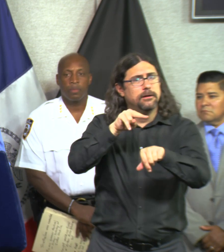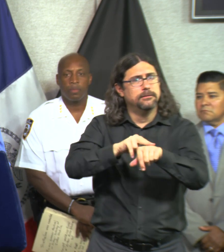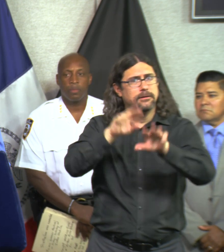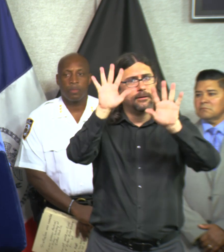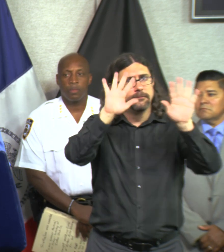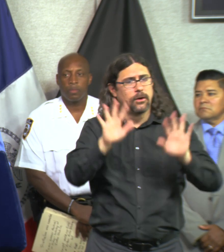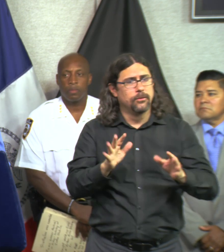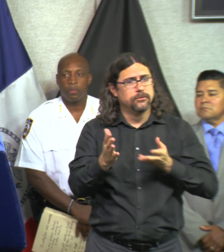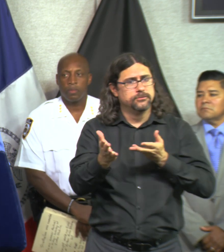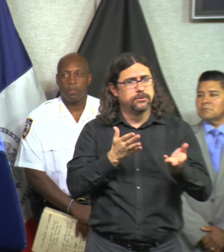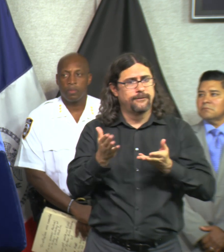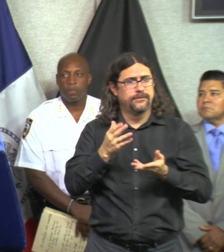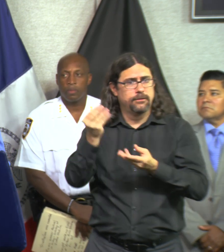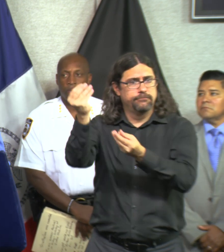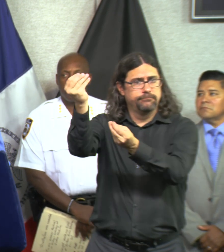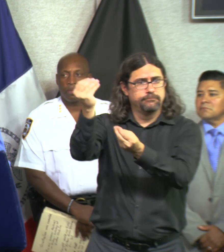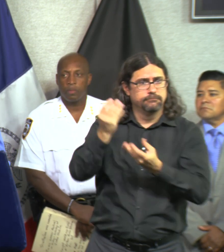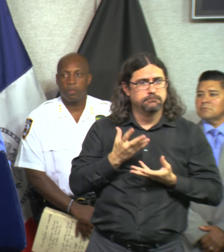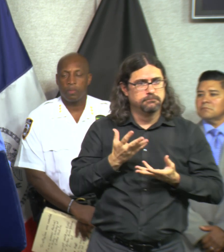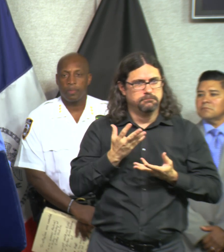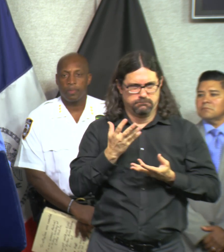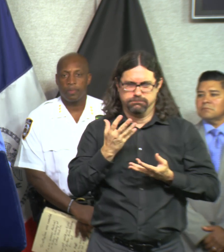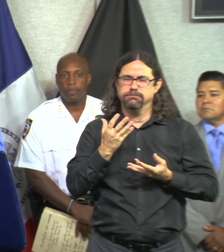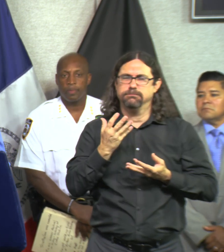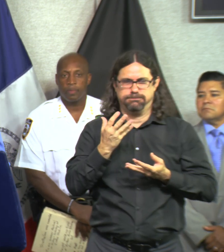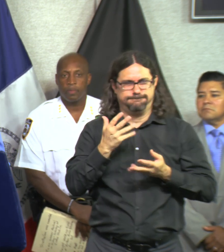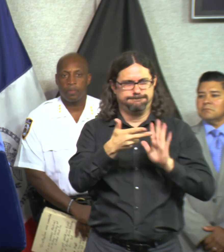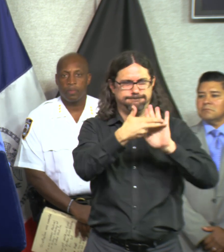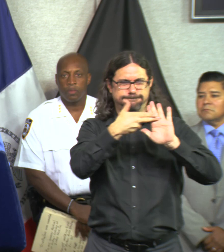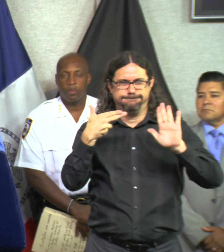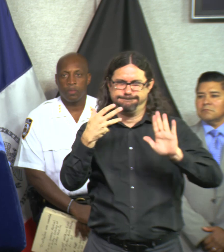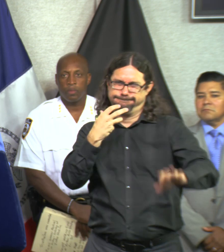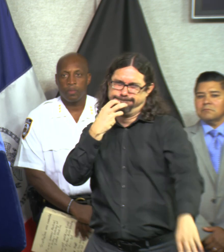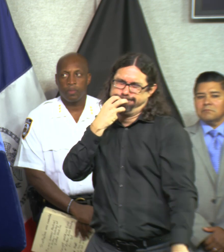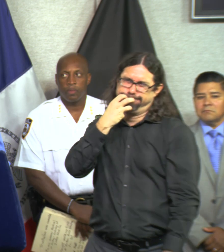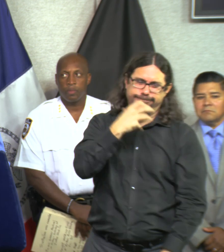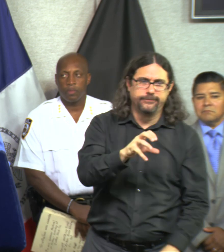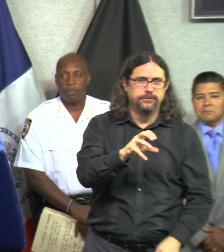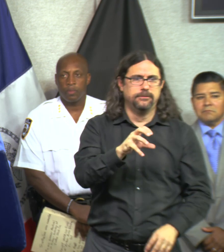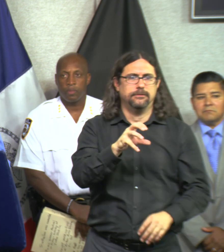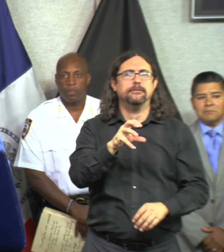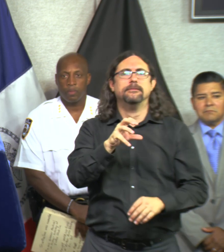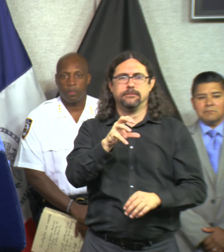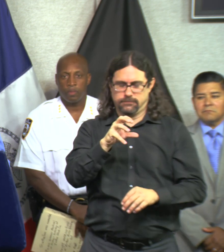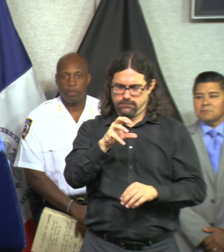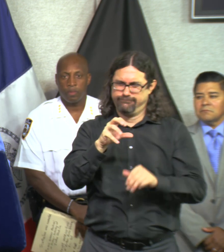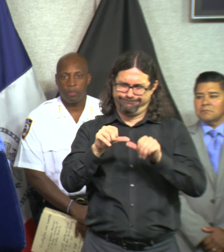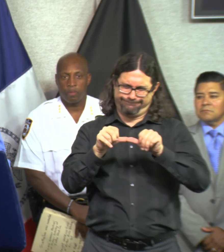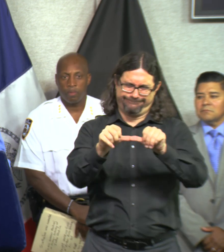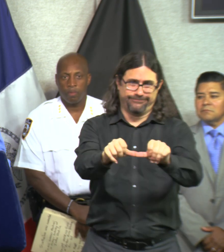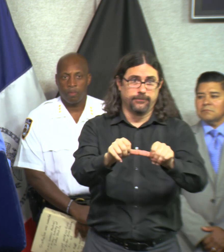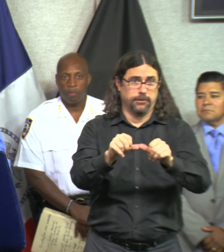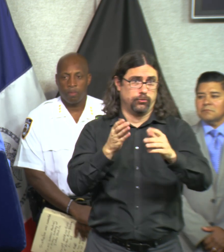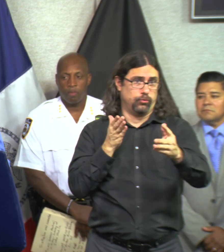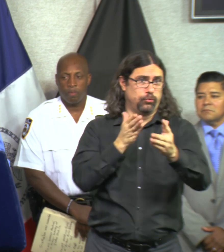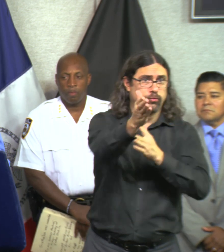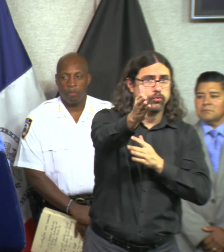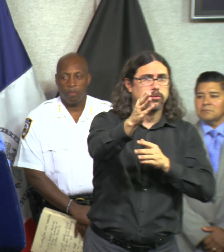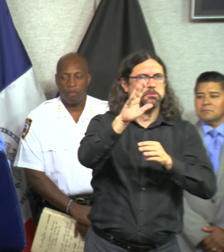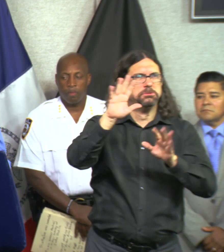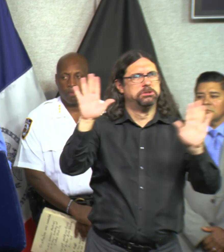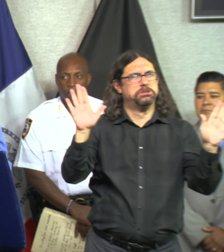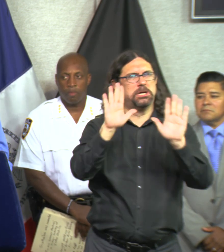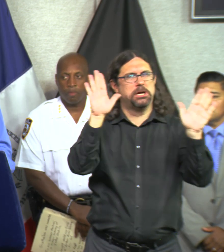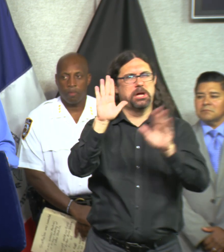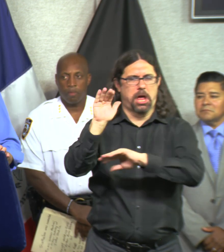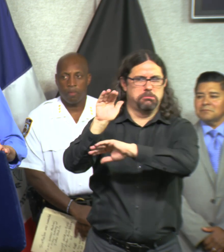all the way to the end of Sunday, but it does look like it'll end late Sunday night. That's the latest we have. In